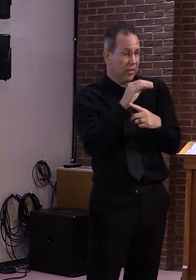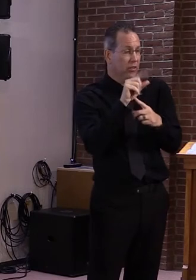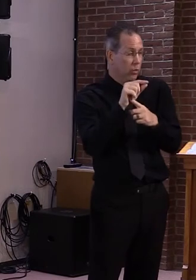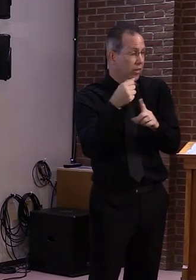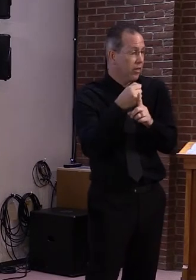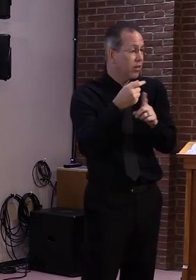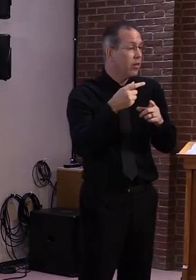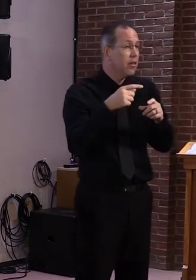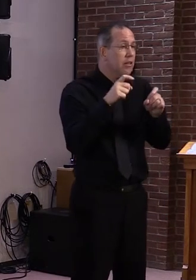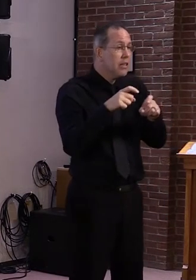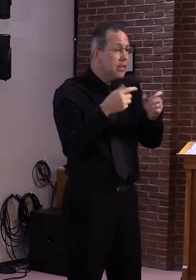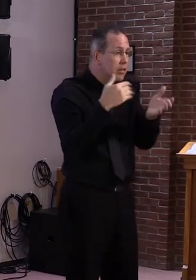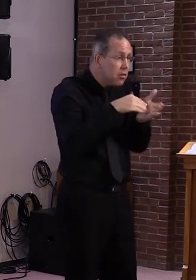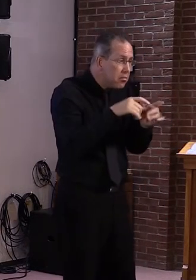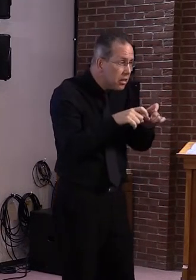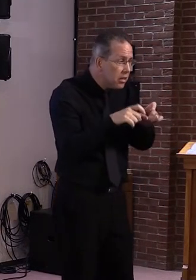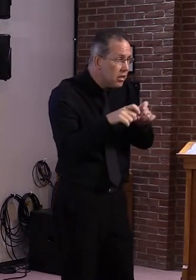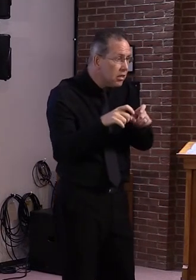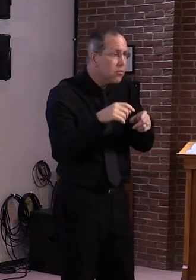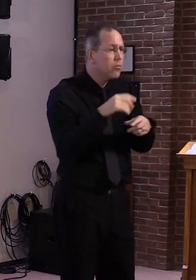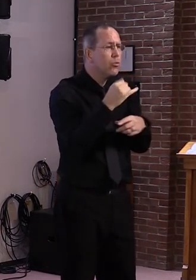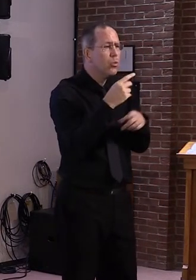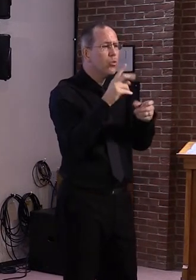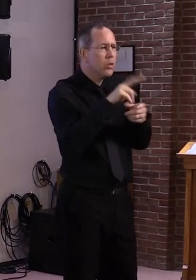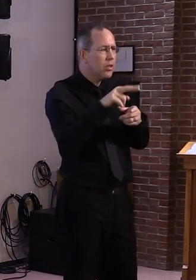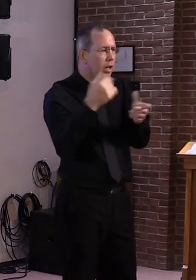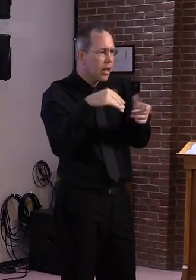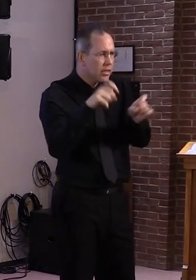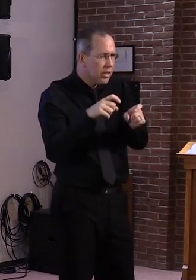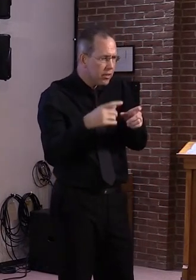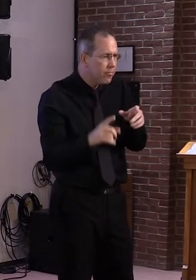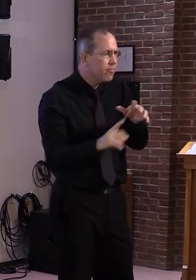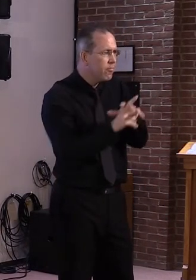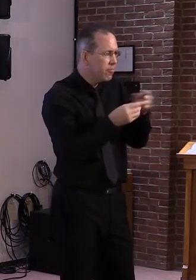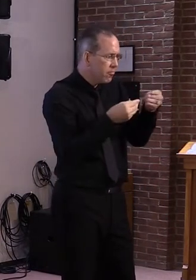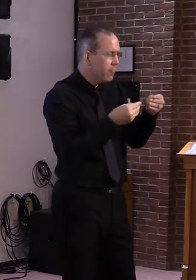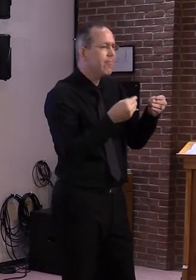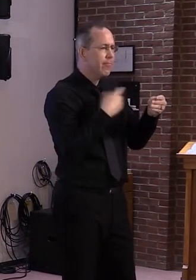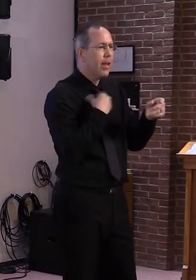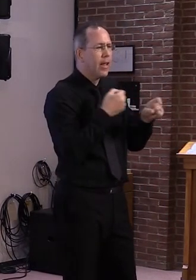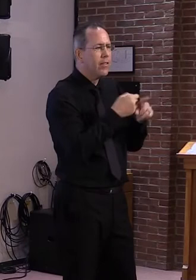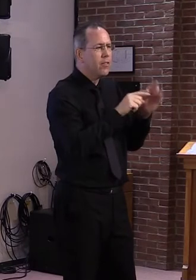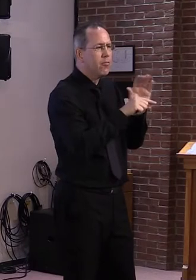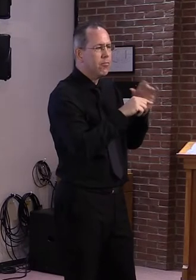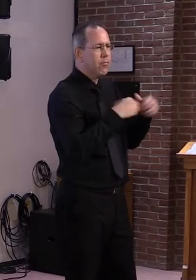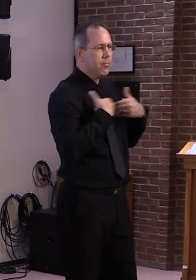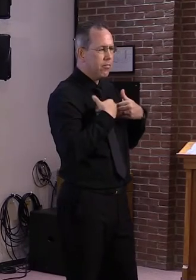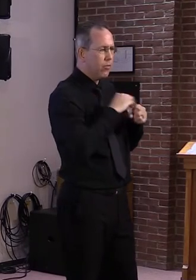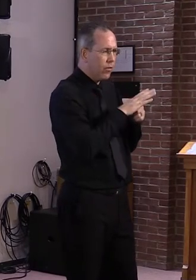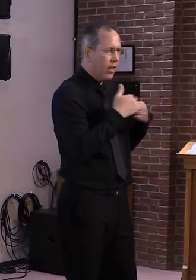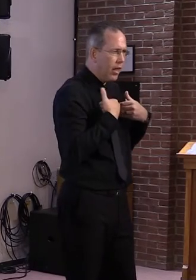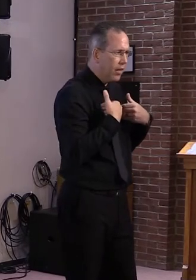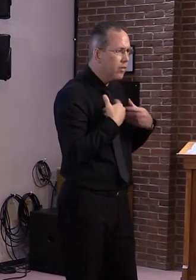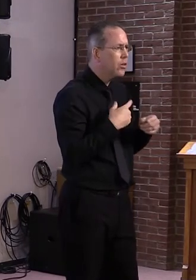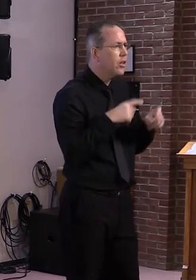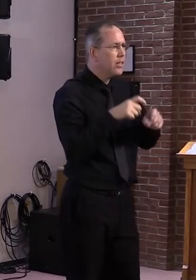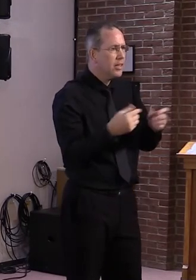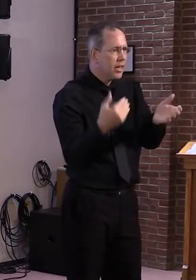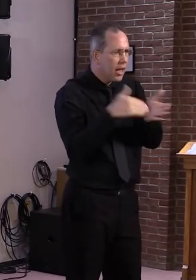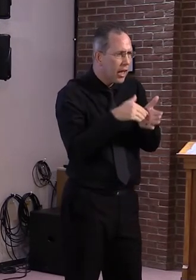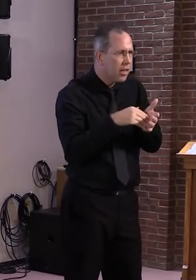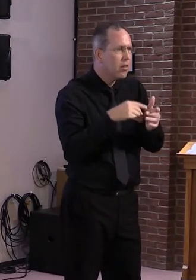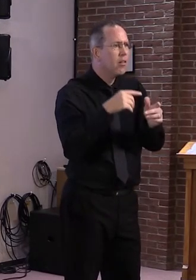the 23rd, he was tested again, and it came back negative. The inmate is still in quarantine,